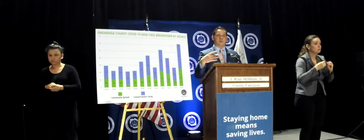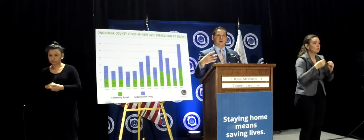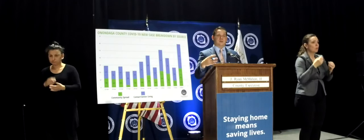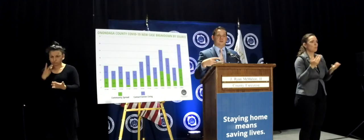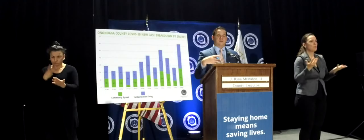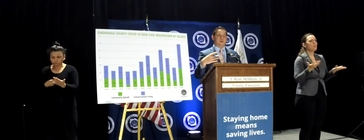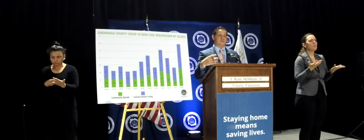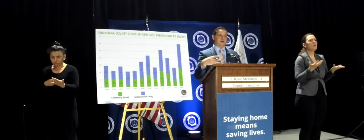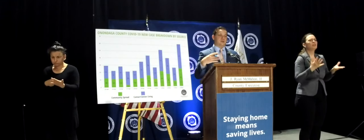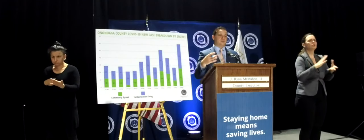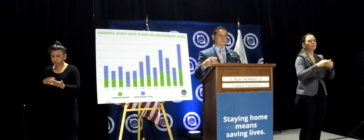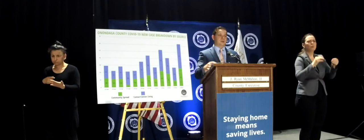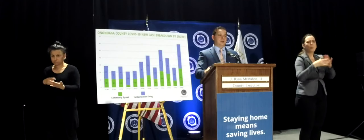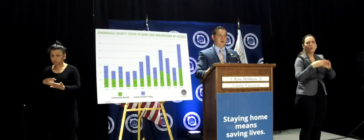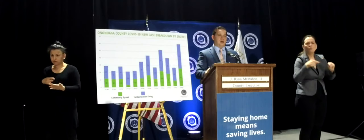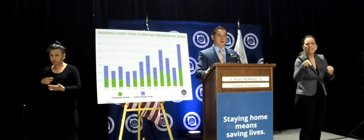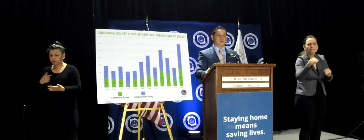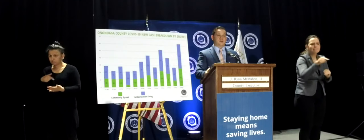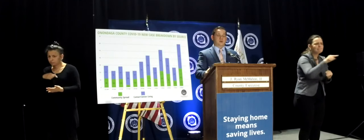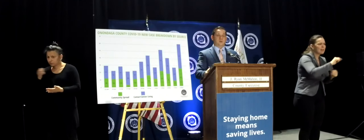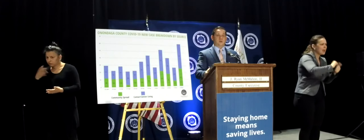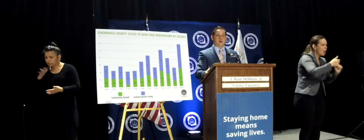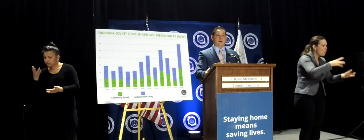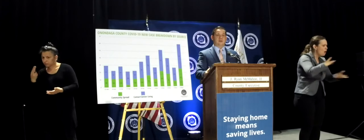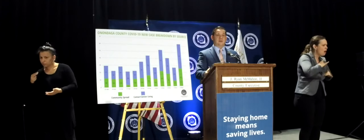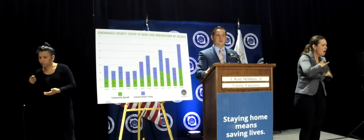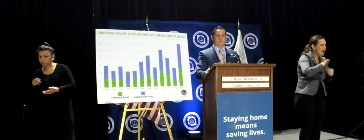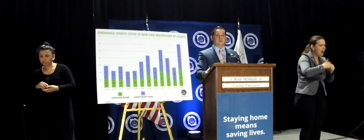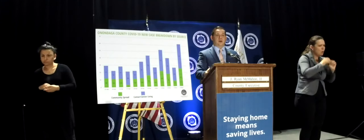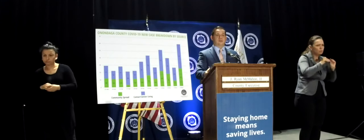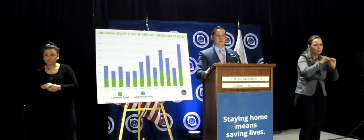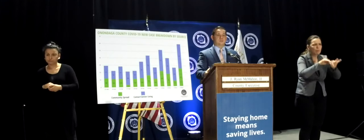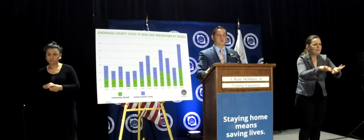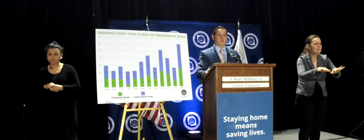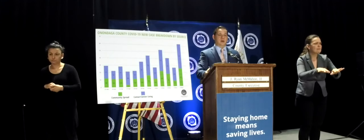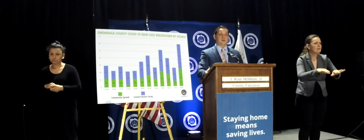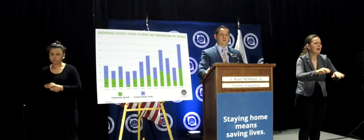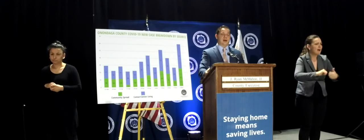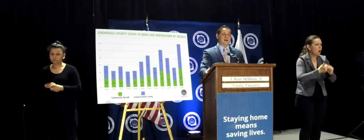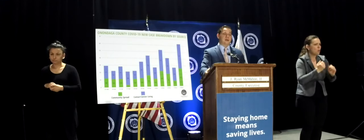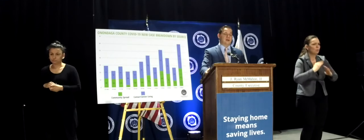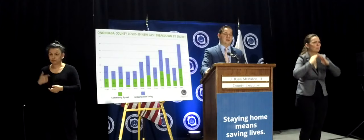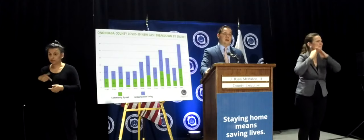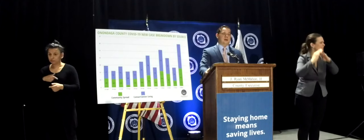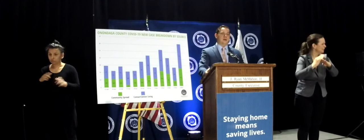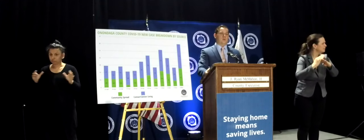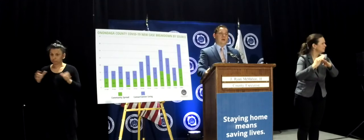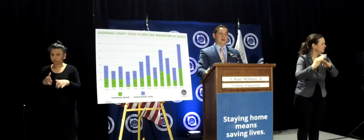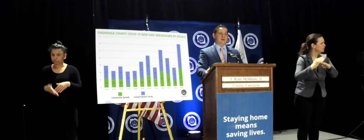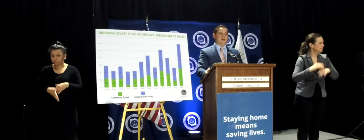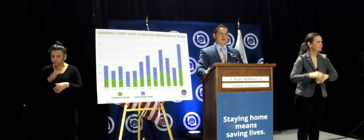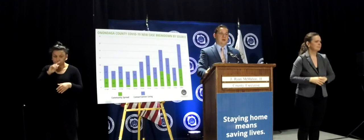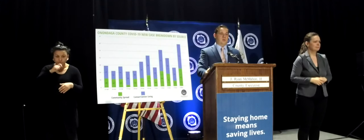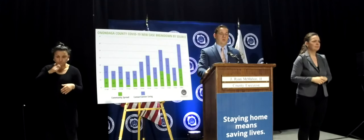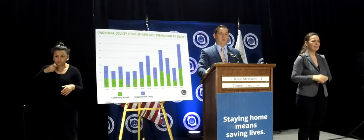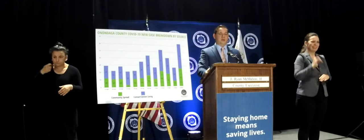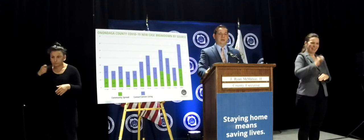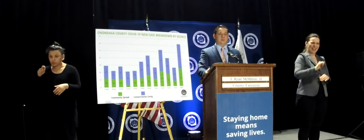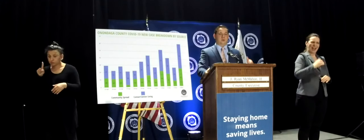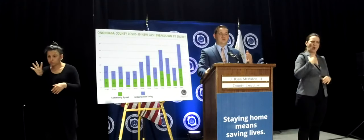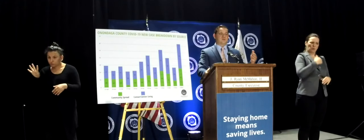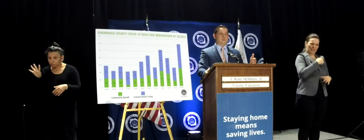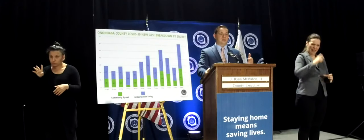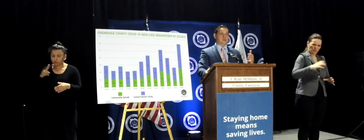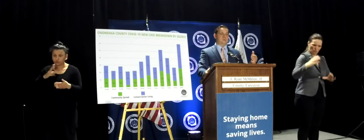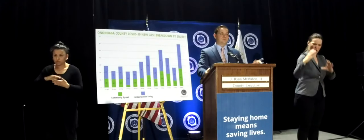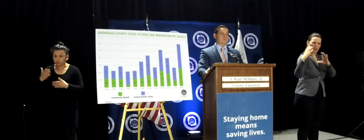prevents the spread and the infection, because it's going to be quite an endeavor for our team. So we want to do that in a way where we're getting